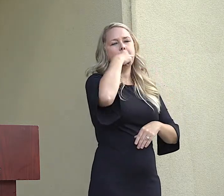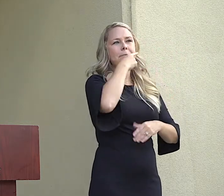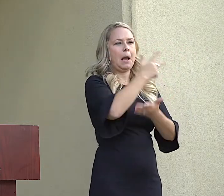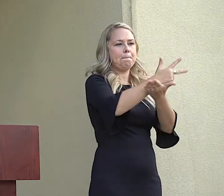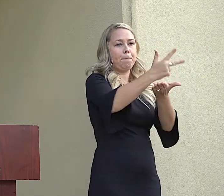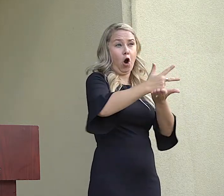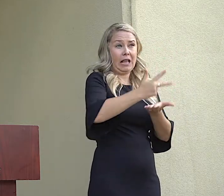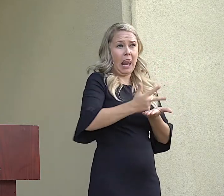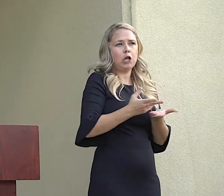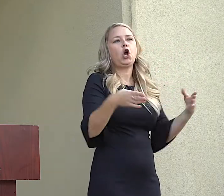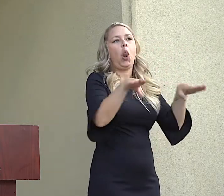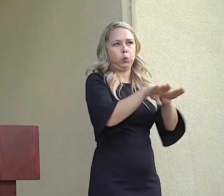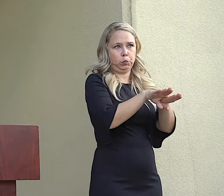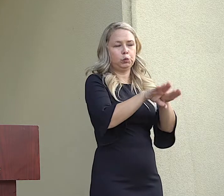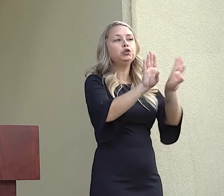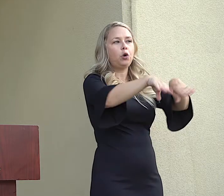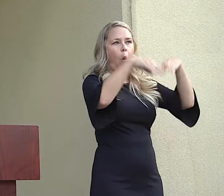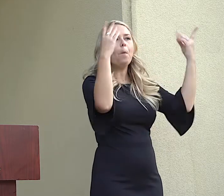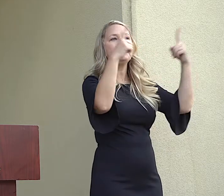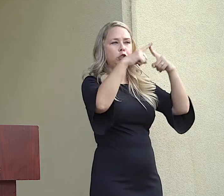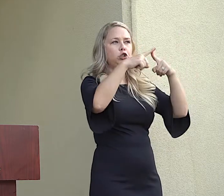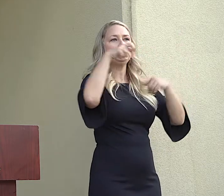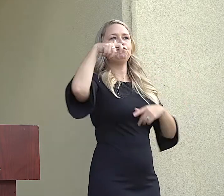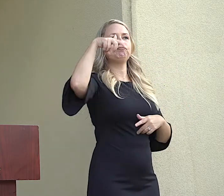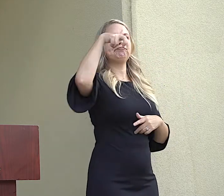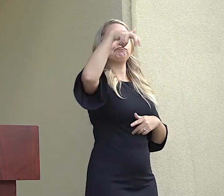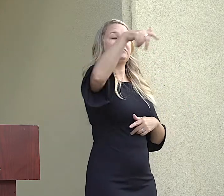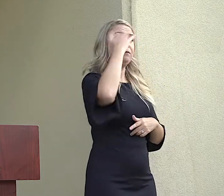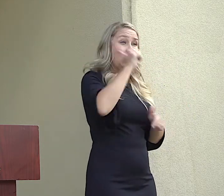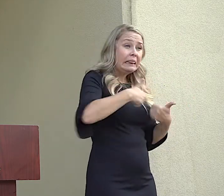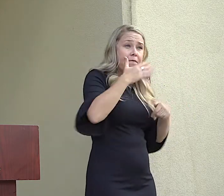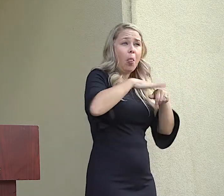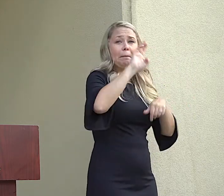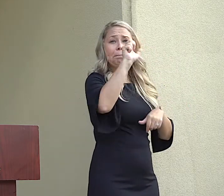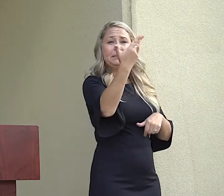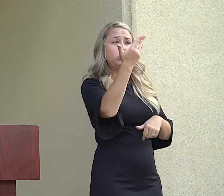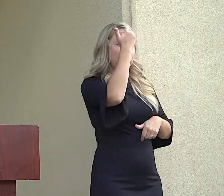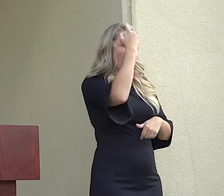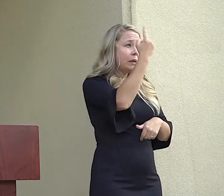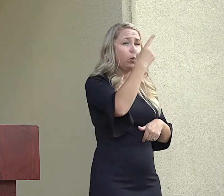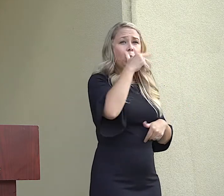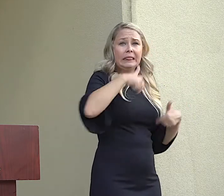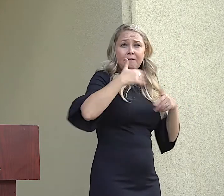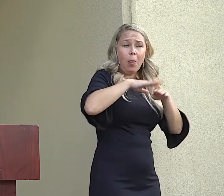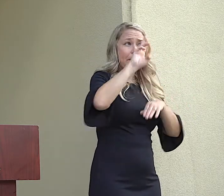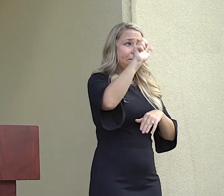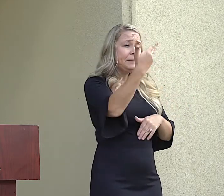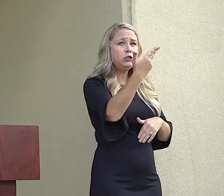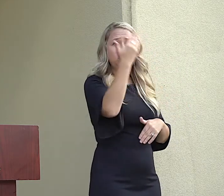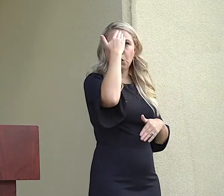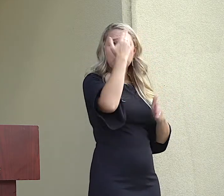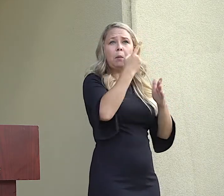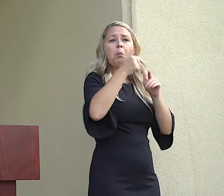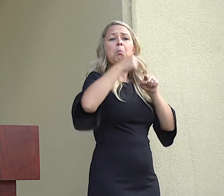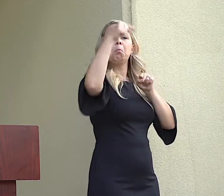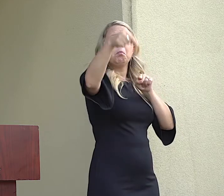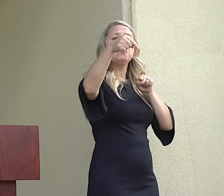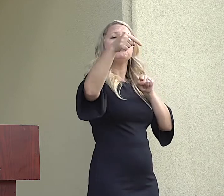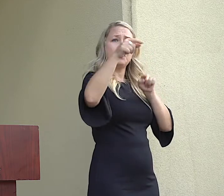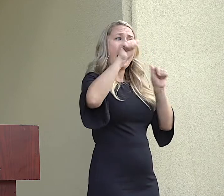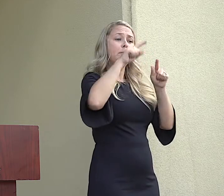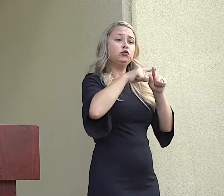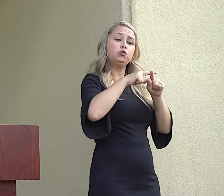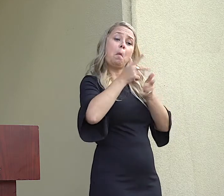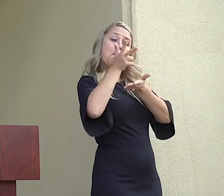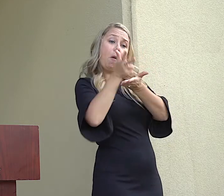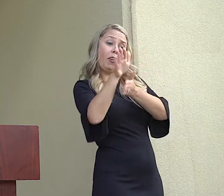are closed. So it is open to pedestrian traffic. If you live on the beach, if you know someone who lives on the beach, you know someone close by, or you know an area where you're able